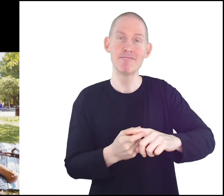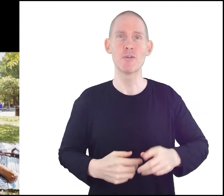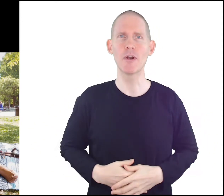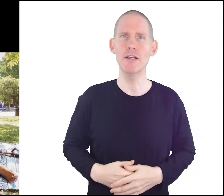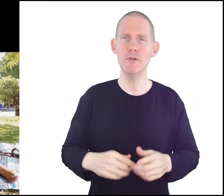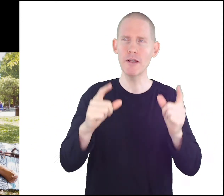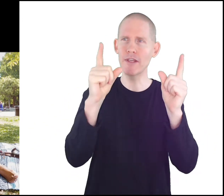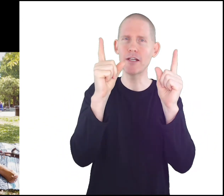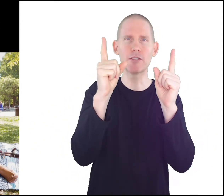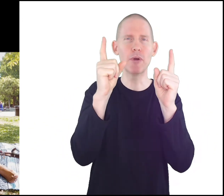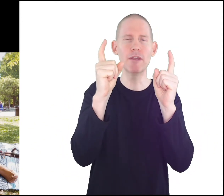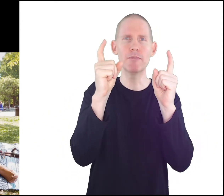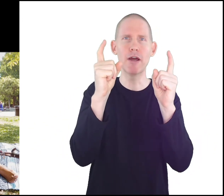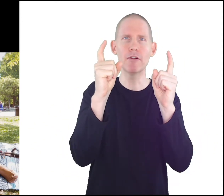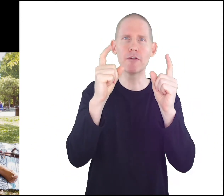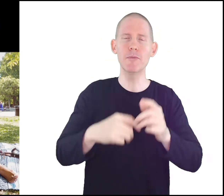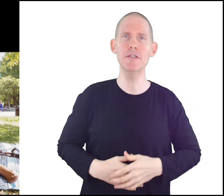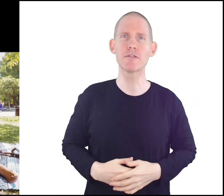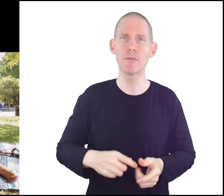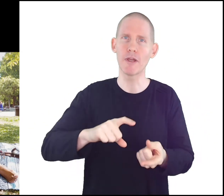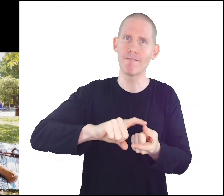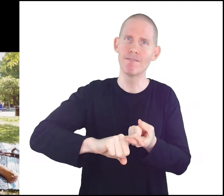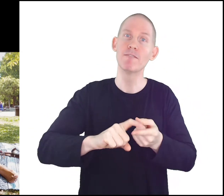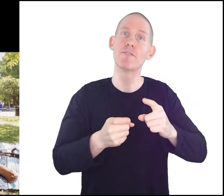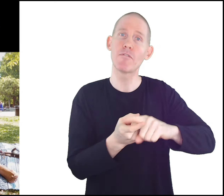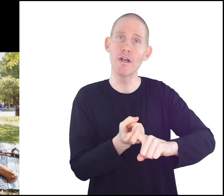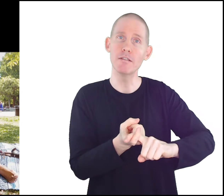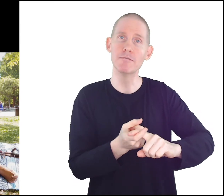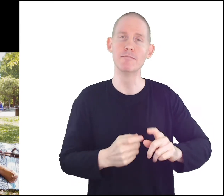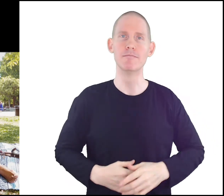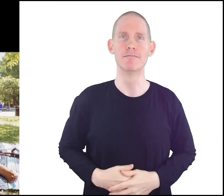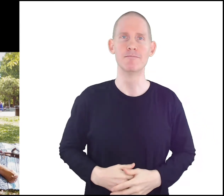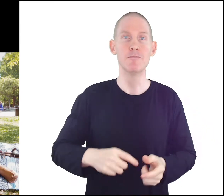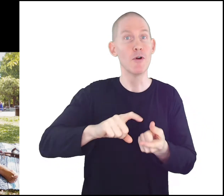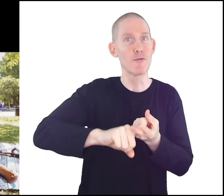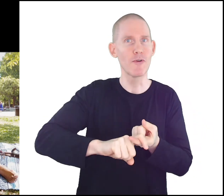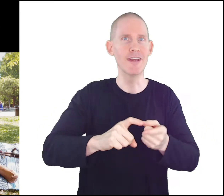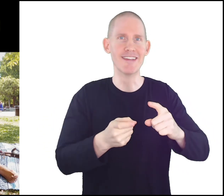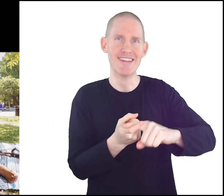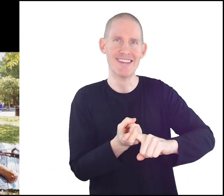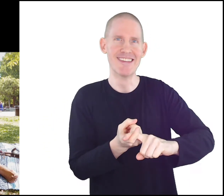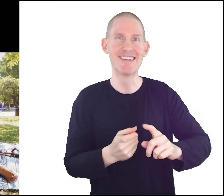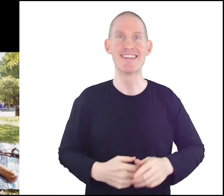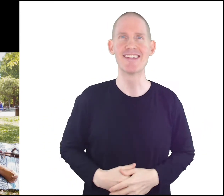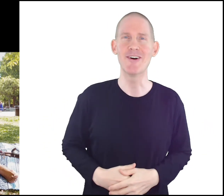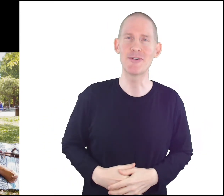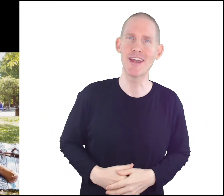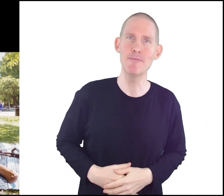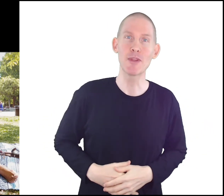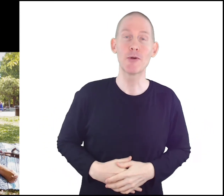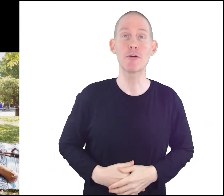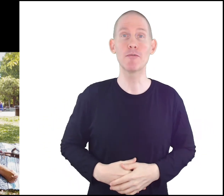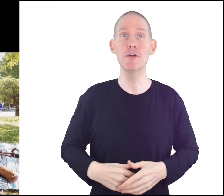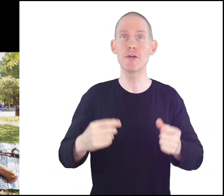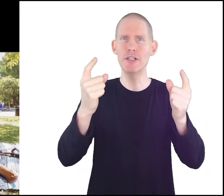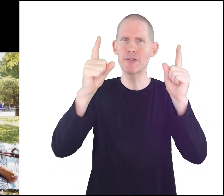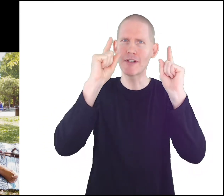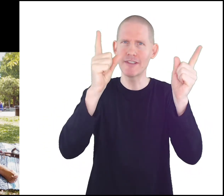When I do it, I think I just bend them down a little bit. So I'm like, friend. Friend. Okay, quick review. We're going to use our